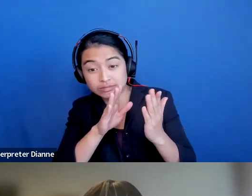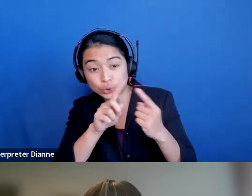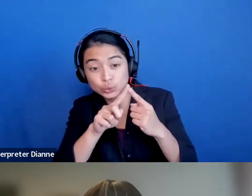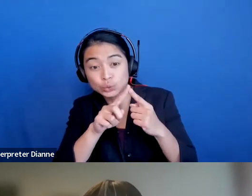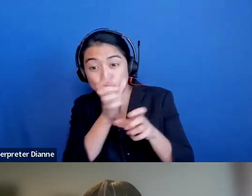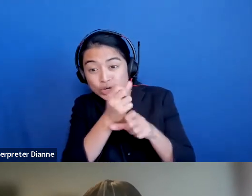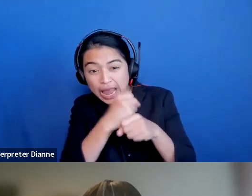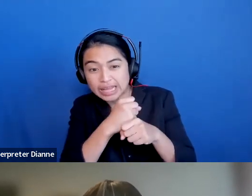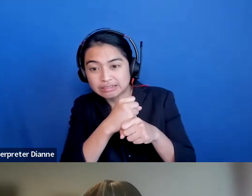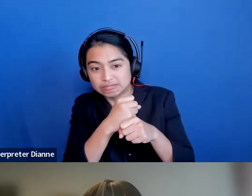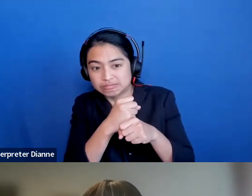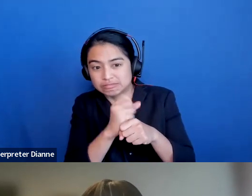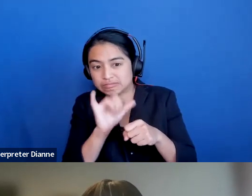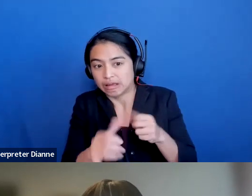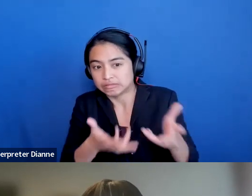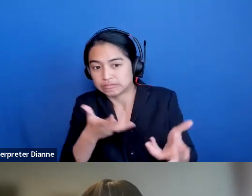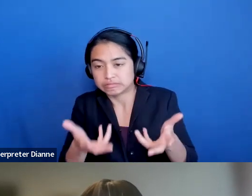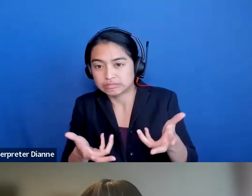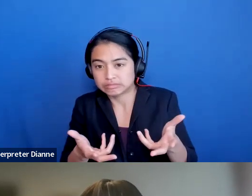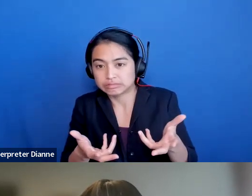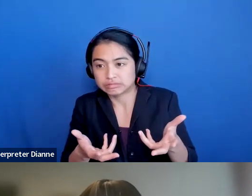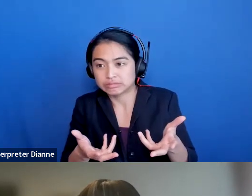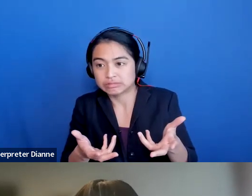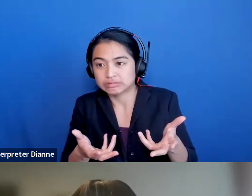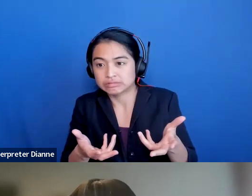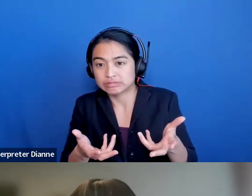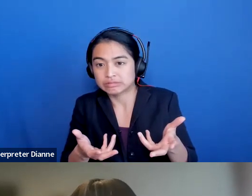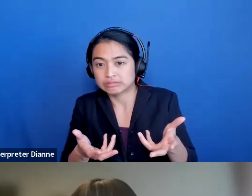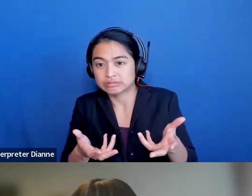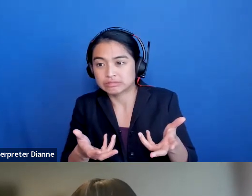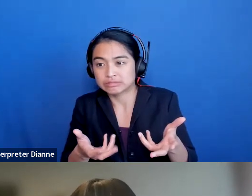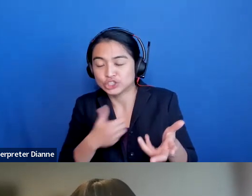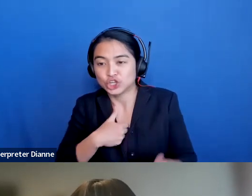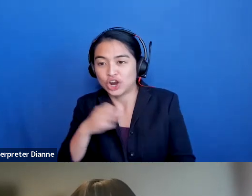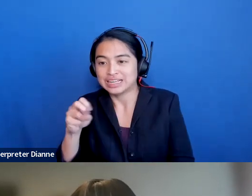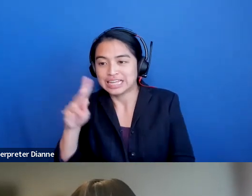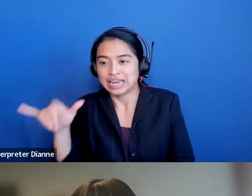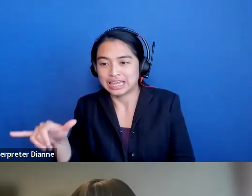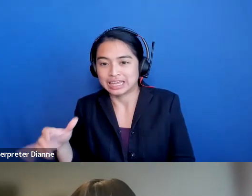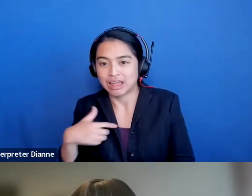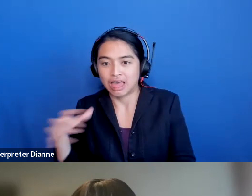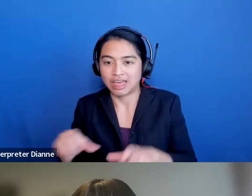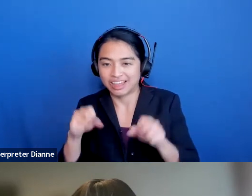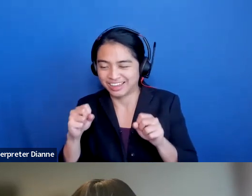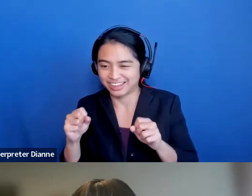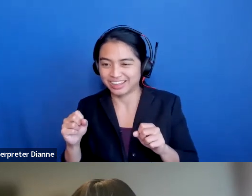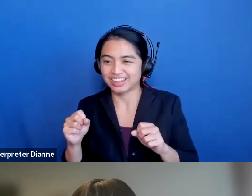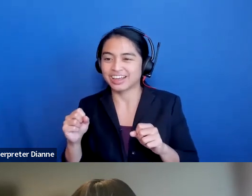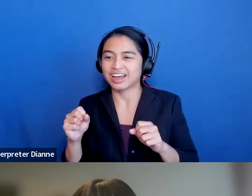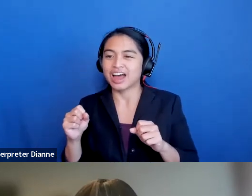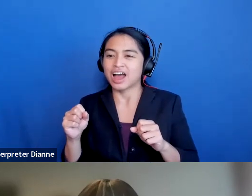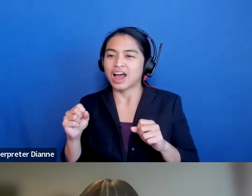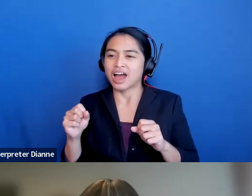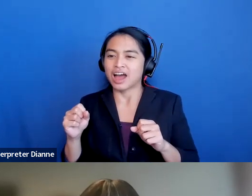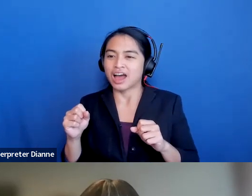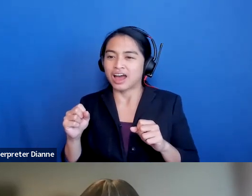create that sort of thing? Maybe So this might be for you. Sorry, Sandy. yeah, but I'm